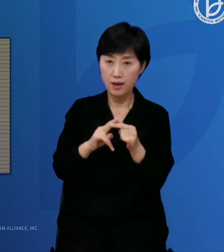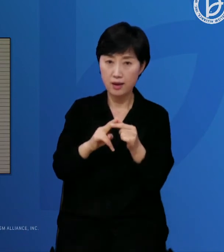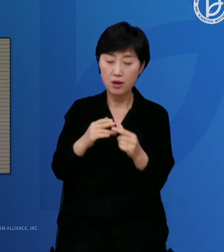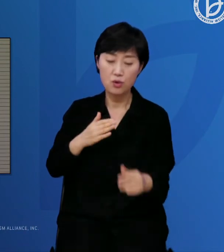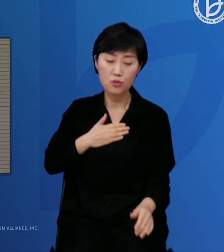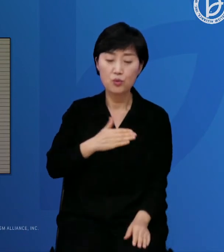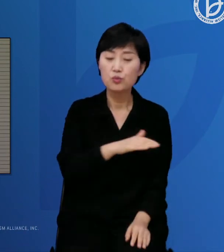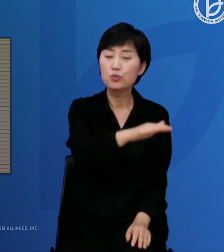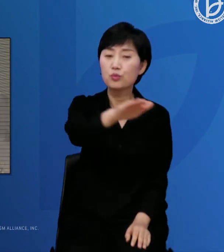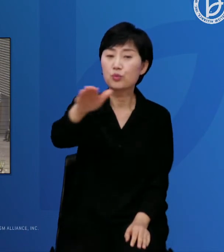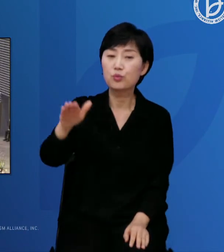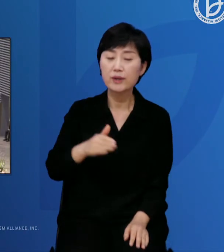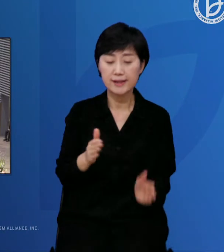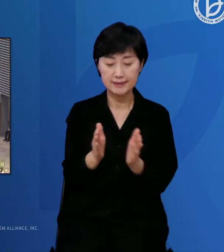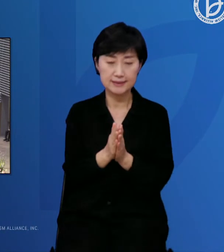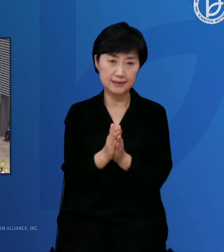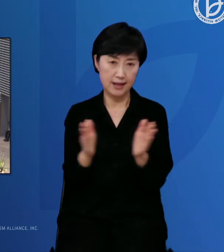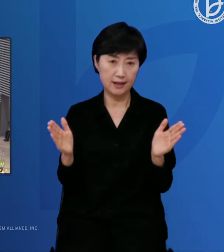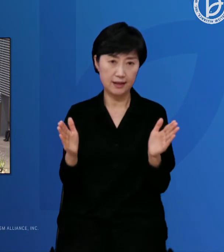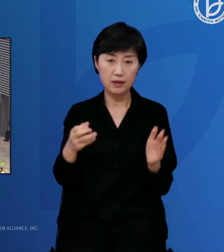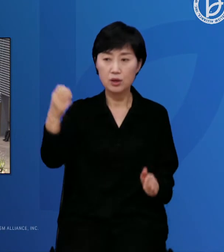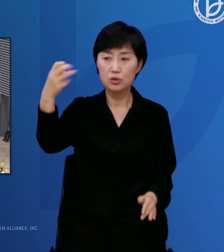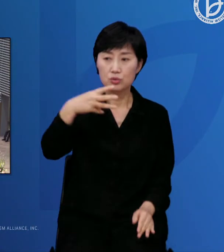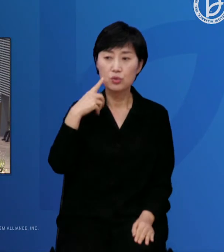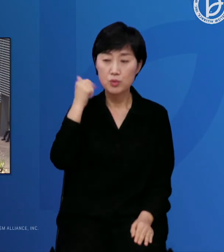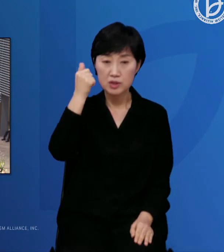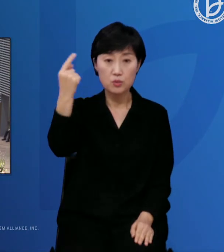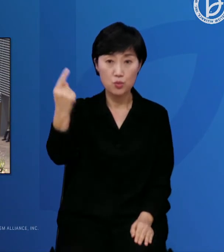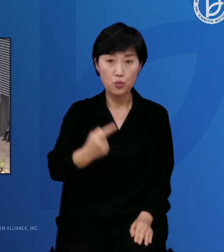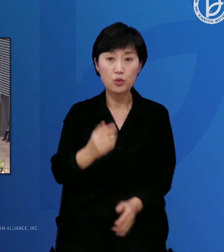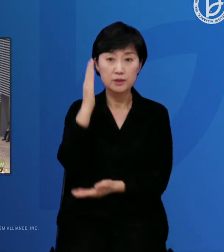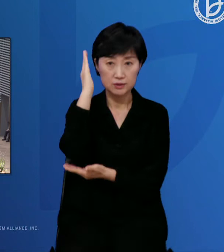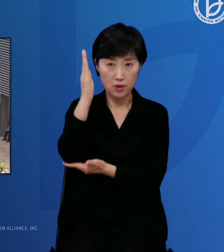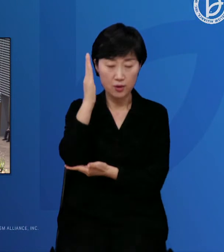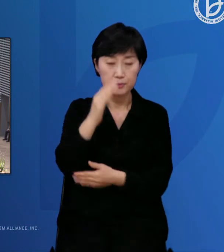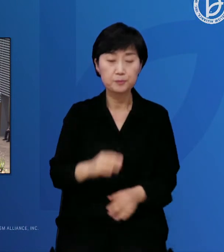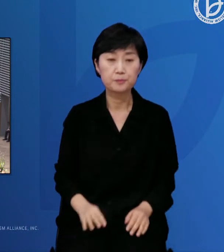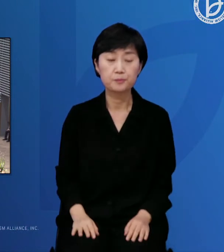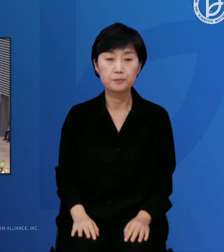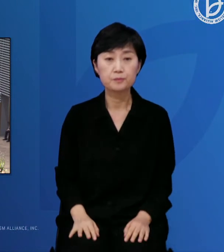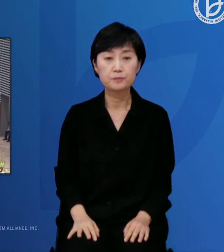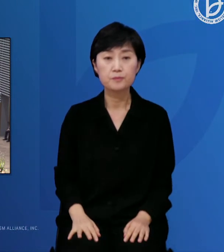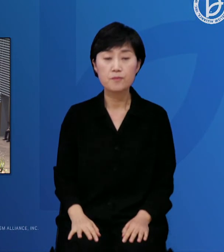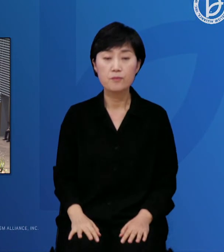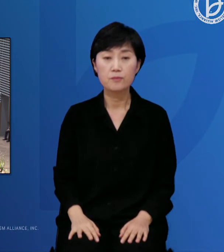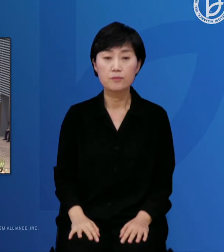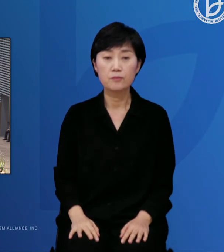the praise of the David Choir, Reverend Yu will come out and give us a message entitled Jesus Christ's First Ministry and Our Start.